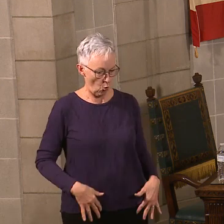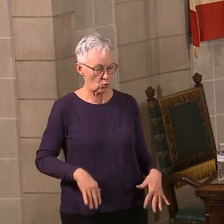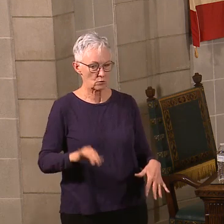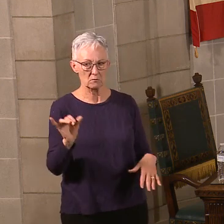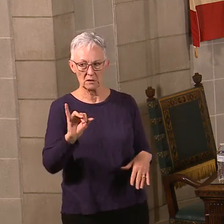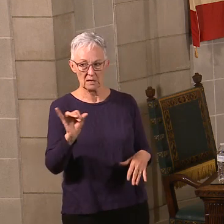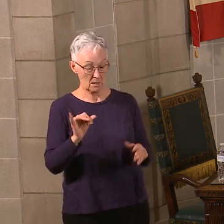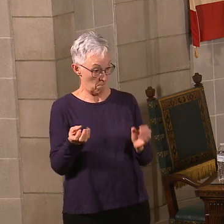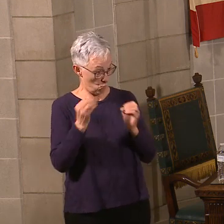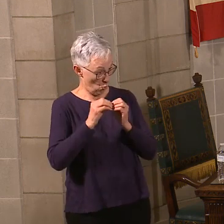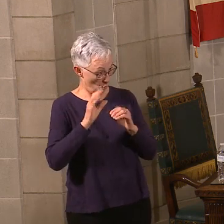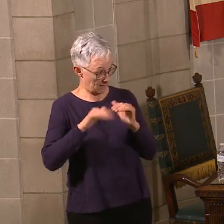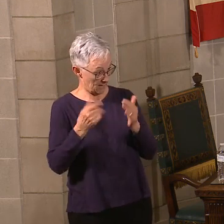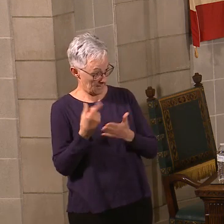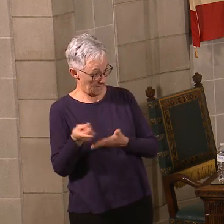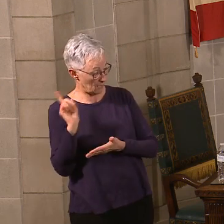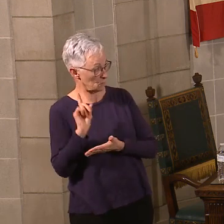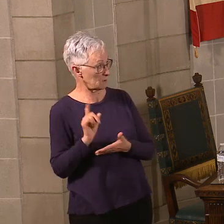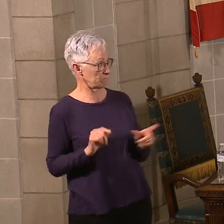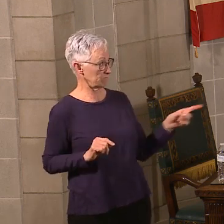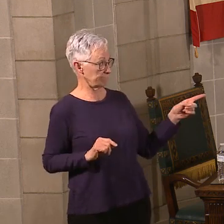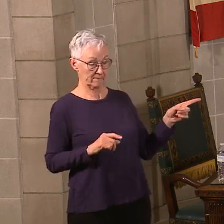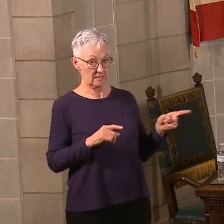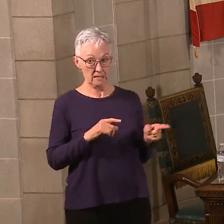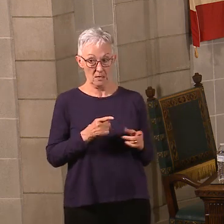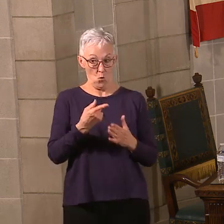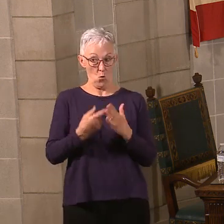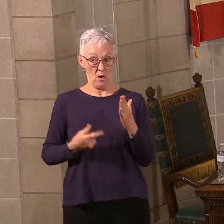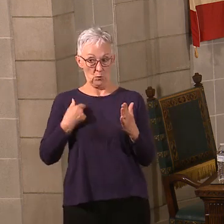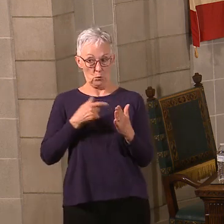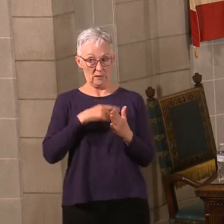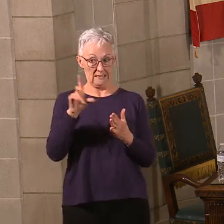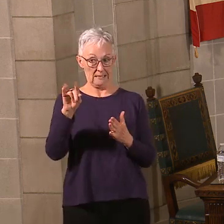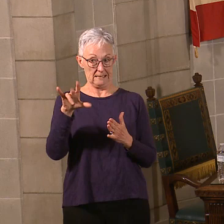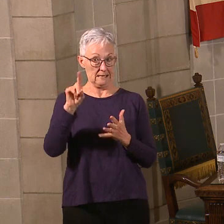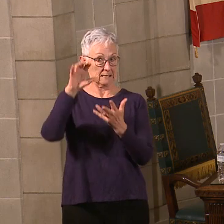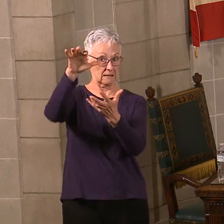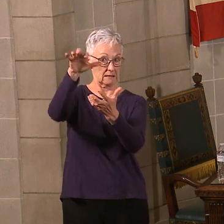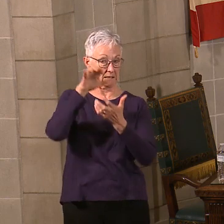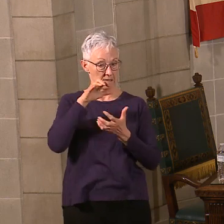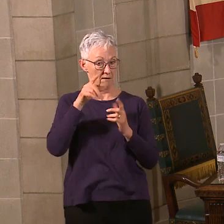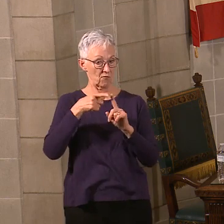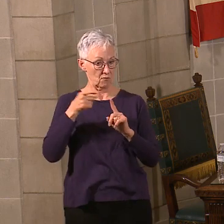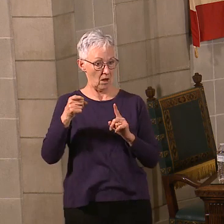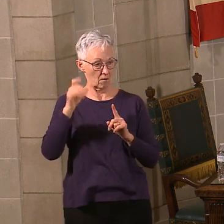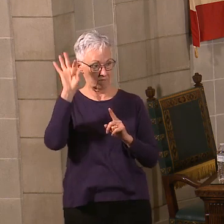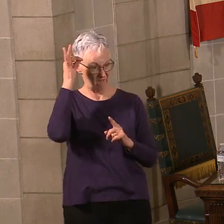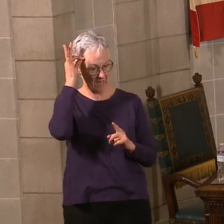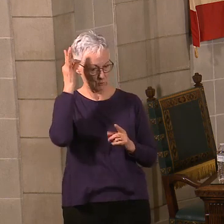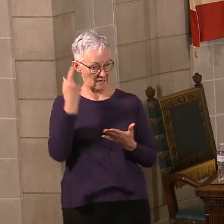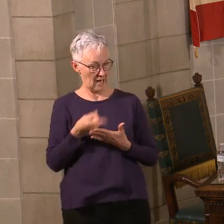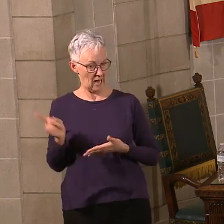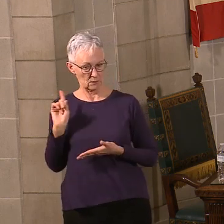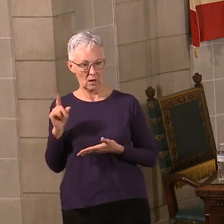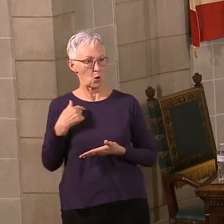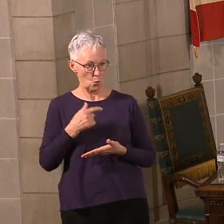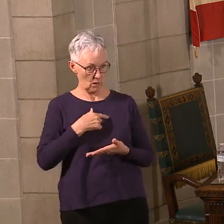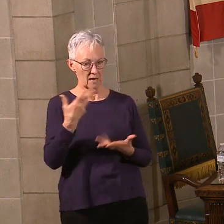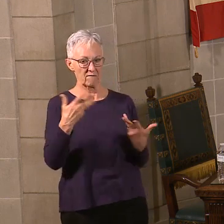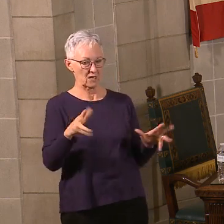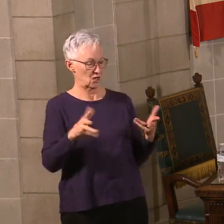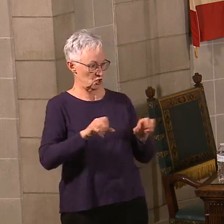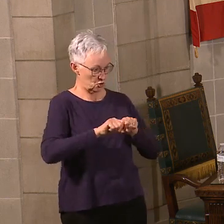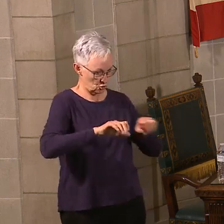public health districts, so that got distributed entirely across the state. And we're working to procure more PPE, and we'll distribute that out as it's